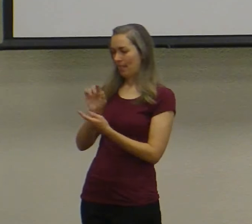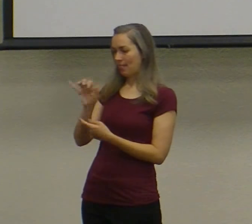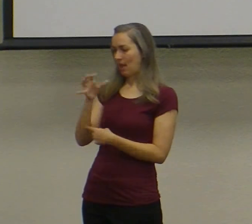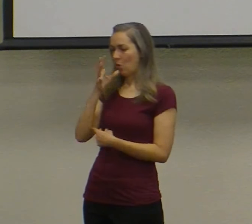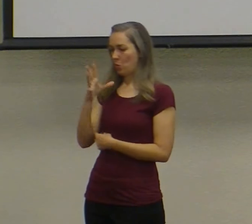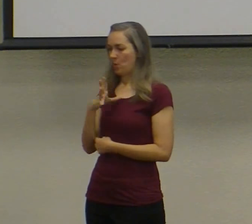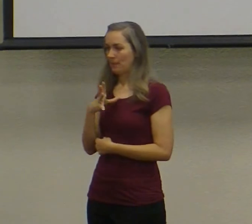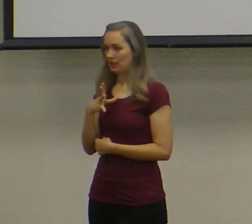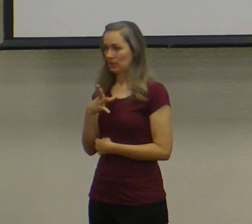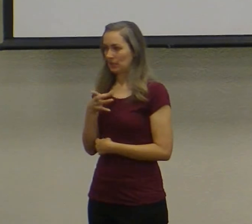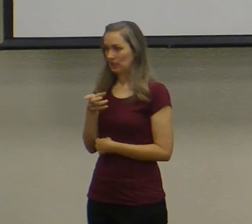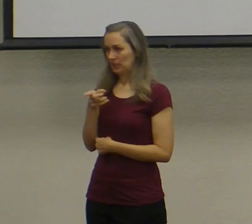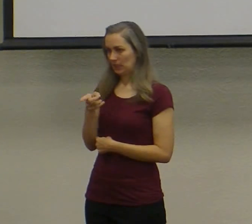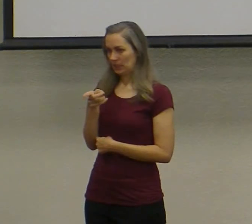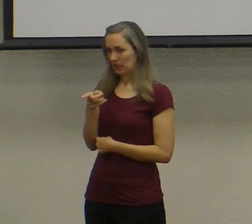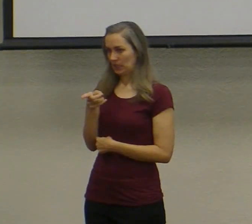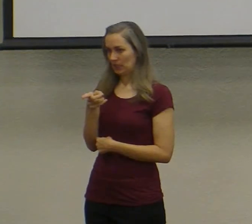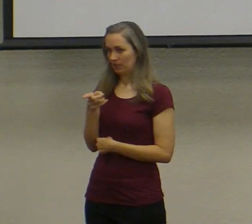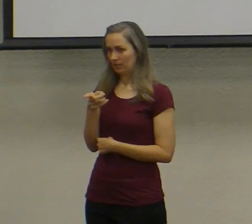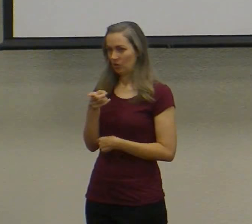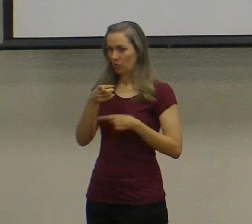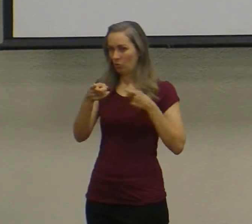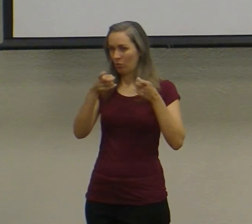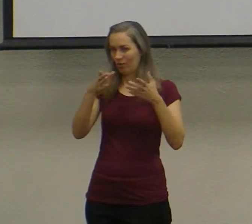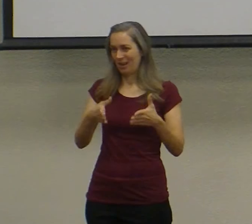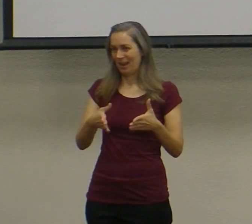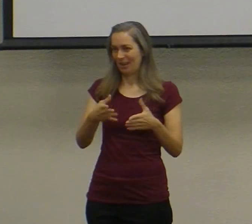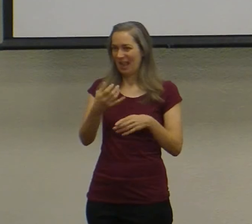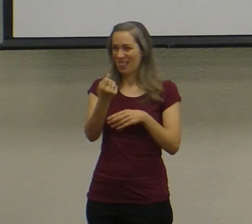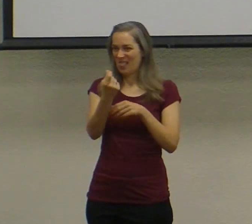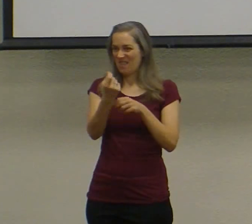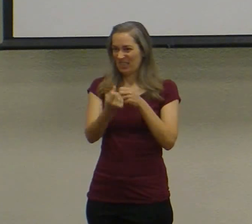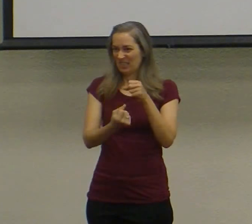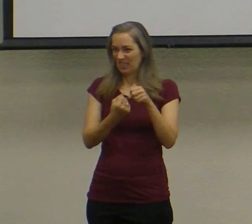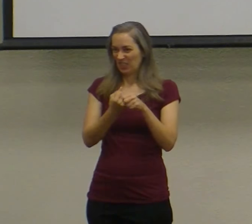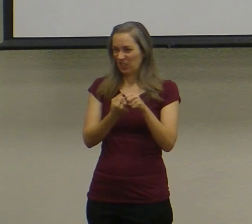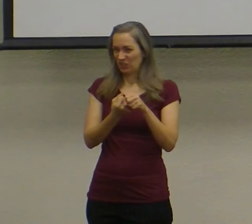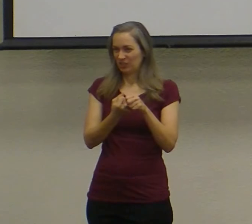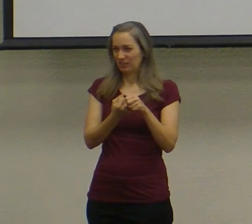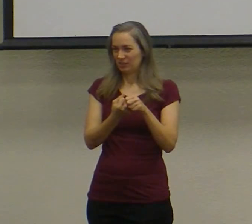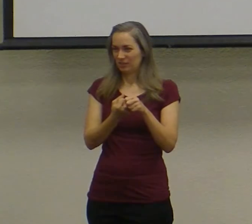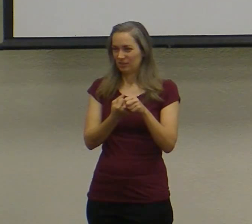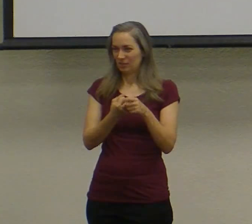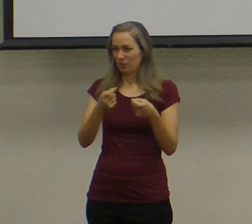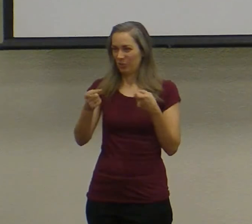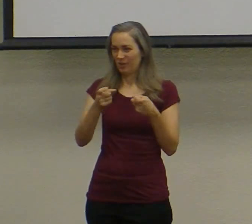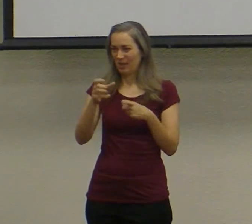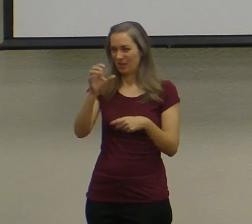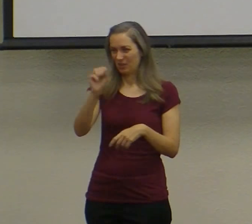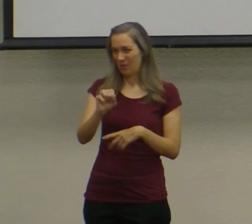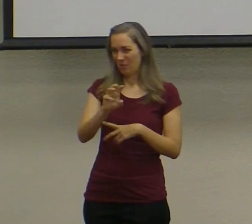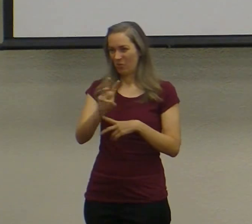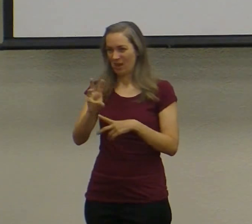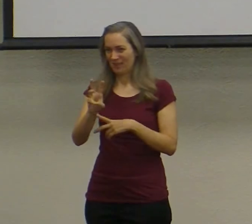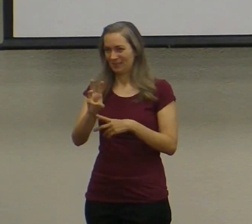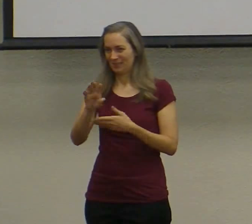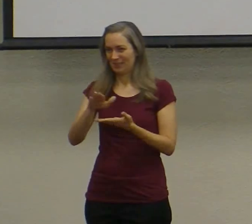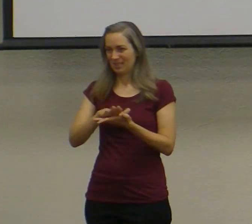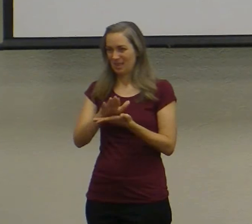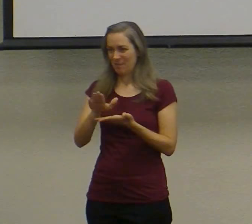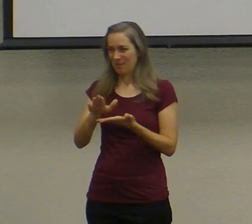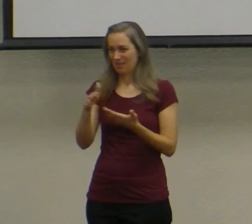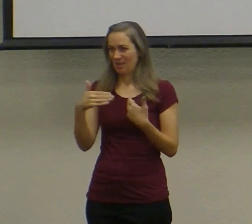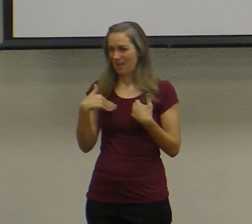Hill, and she's actually been a coordinator for 11 years on the Southwest campus. So they run a trio